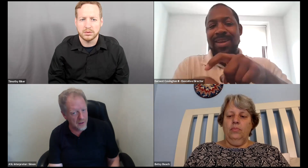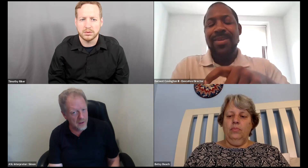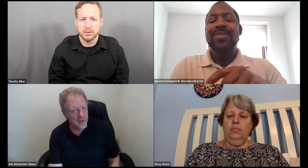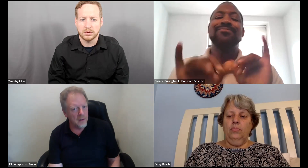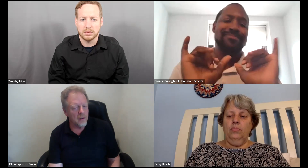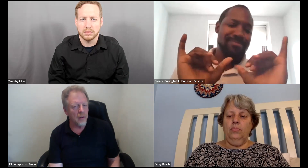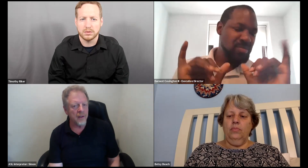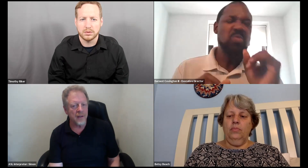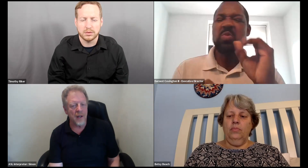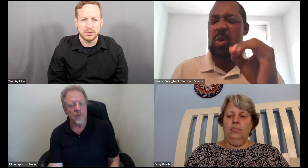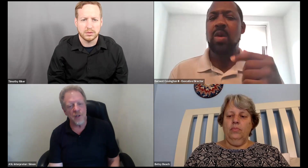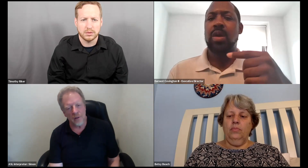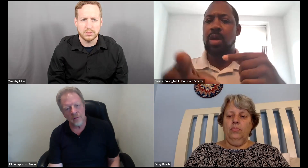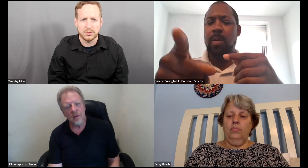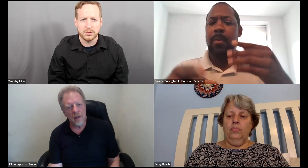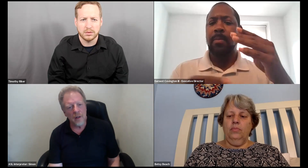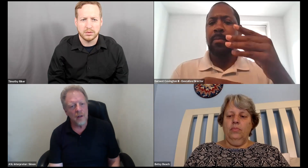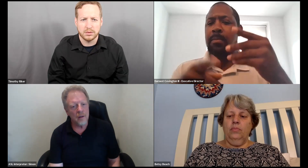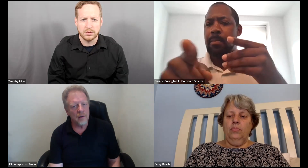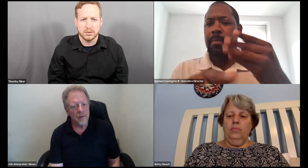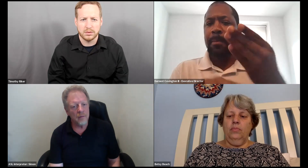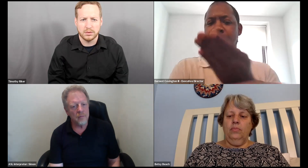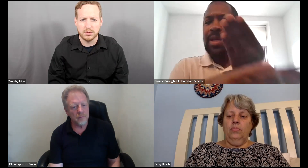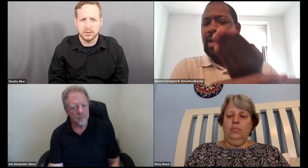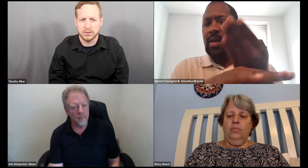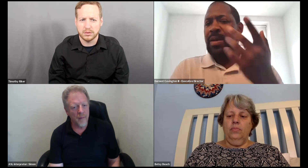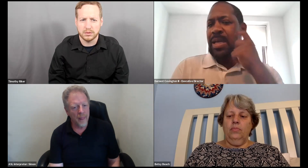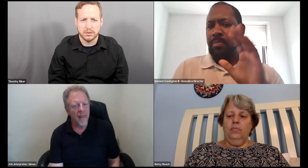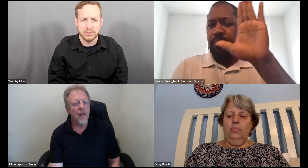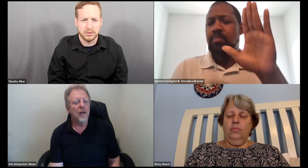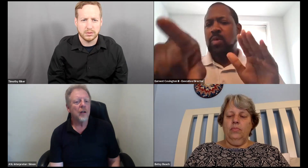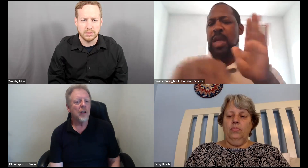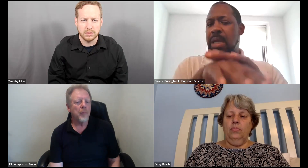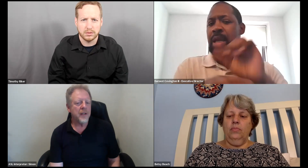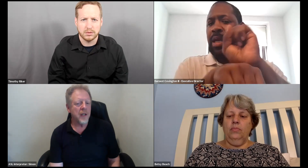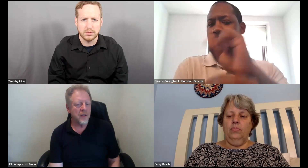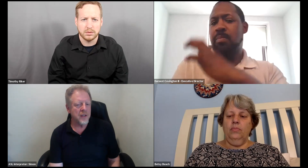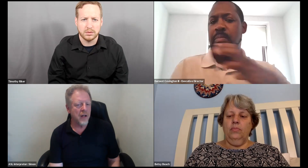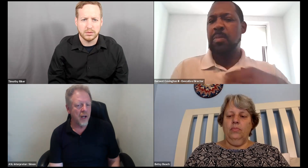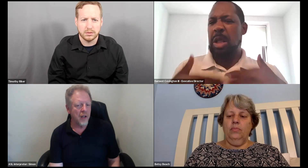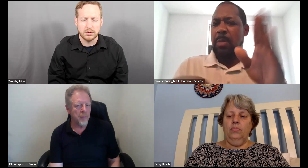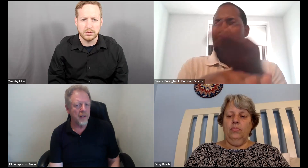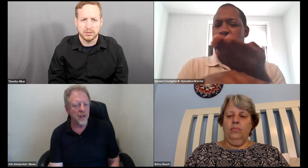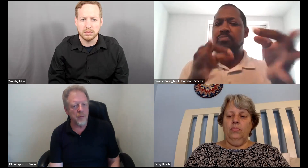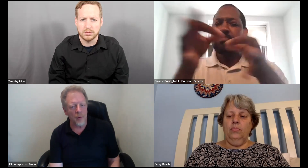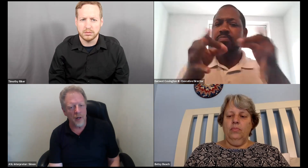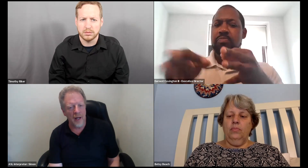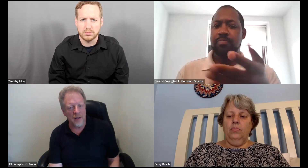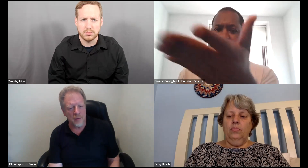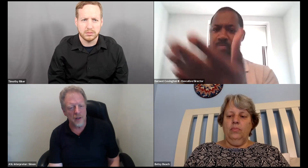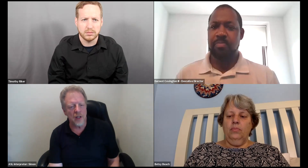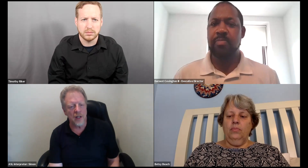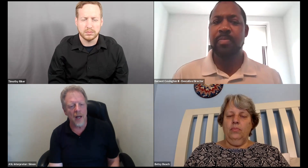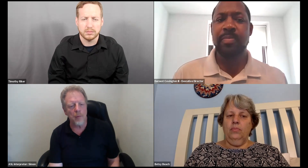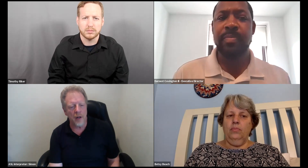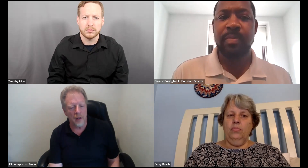invitation, you know, at that time. So Betsy just had her hand up, and I think she might want to add